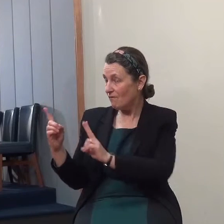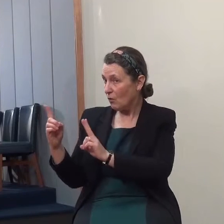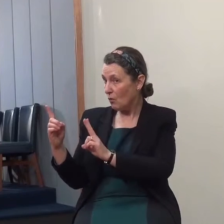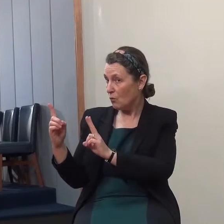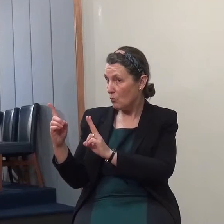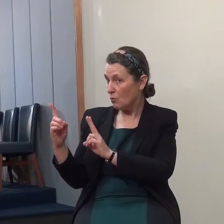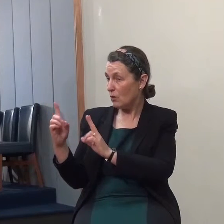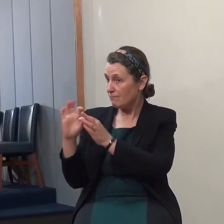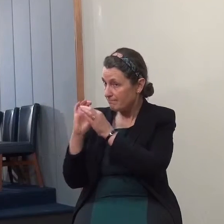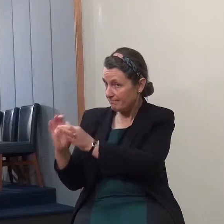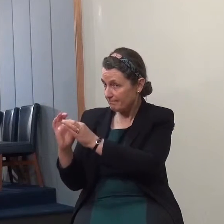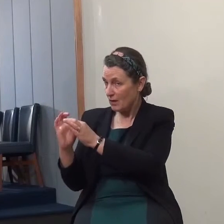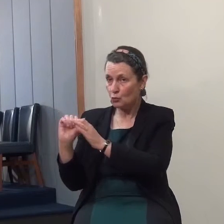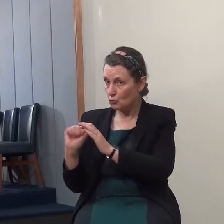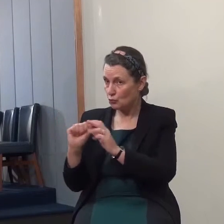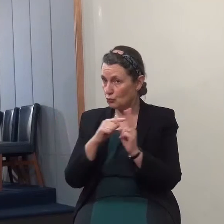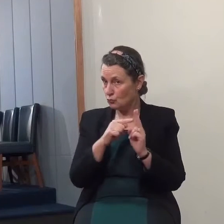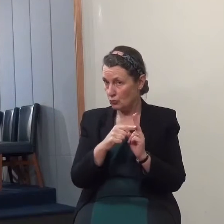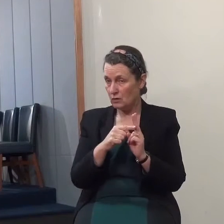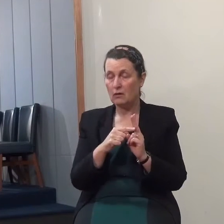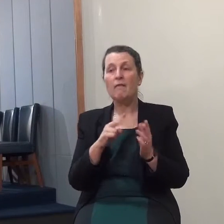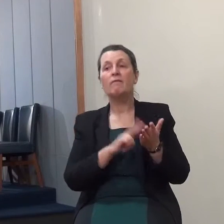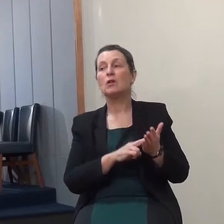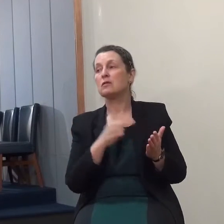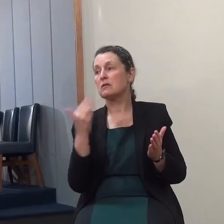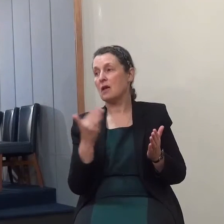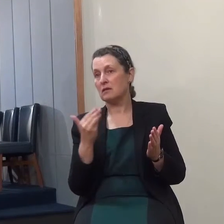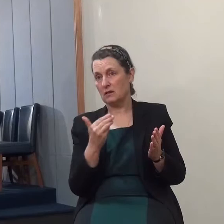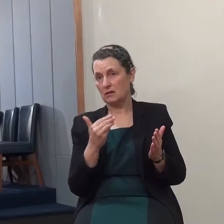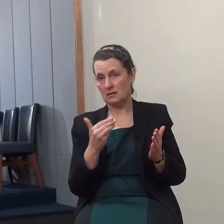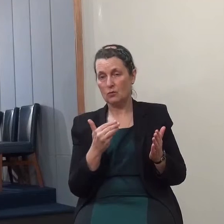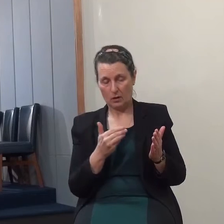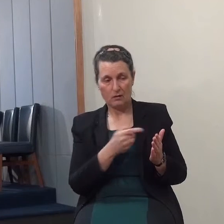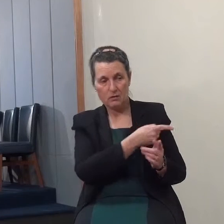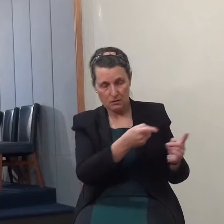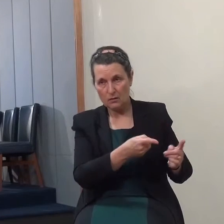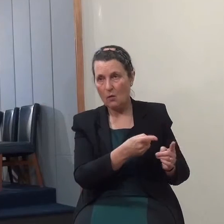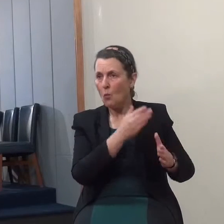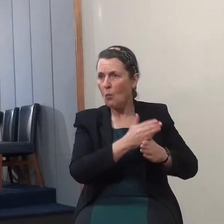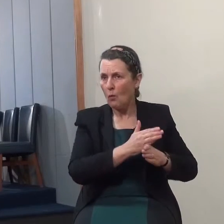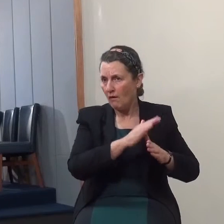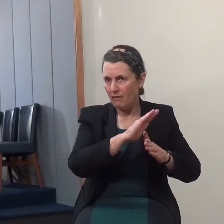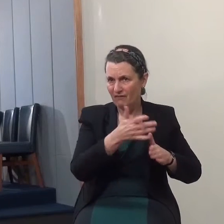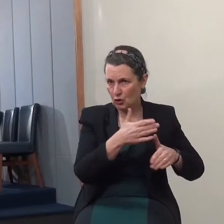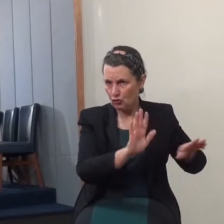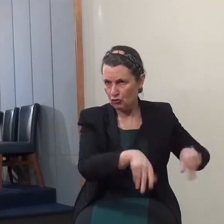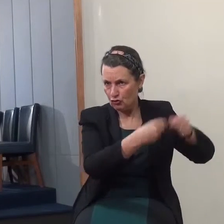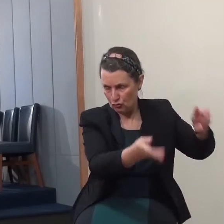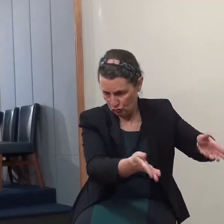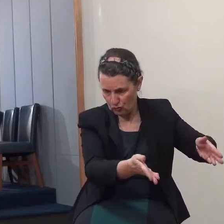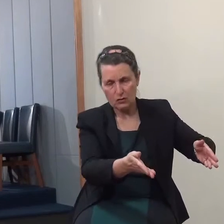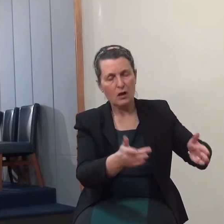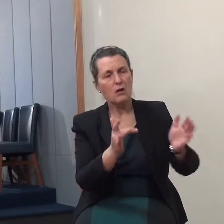truly attached. Verse 19, here comes a more formal call from Christ. And he saith